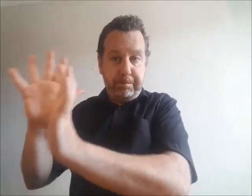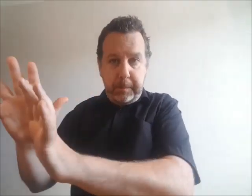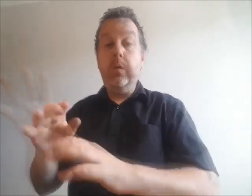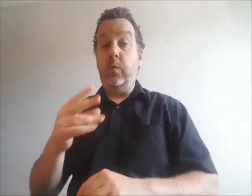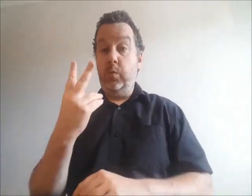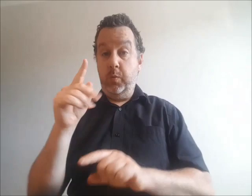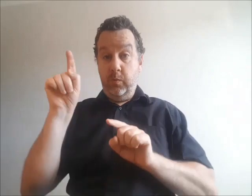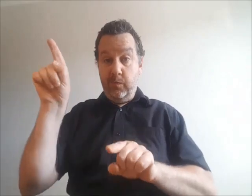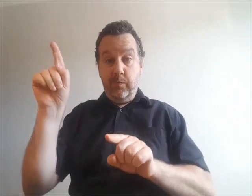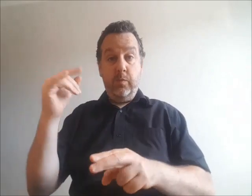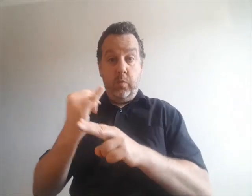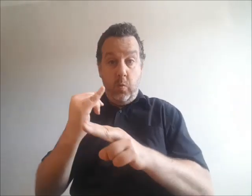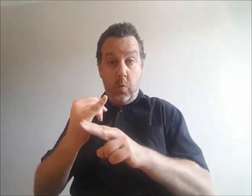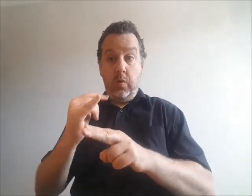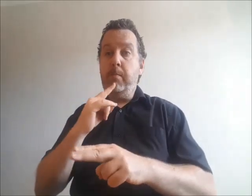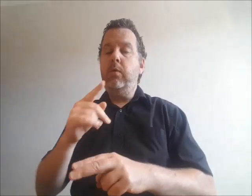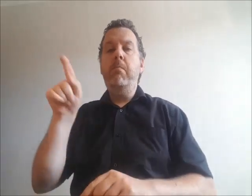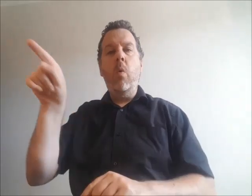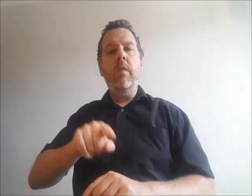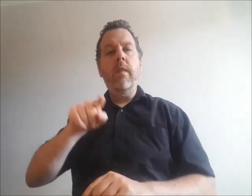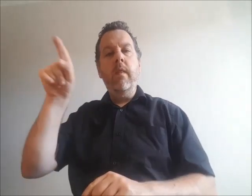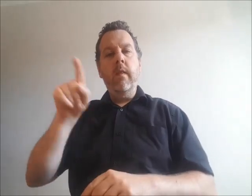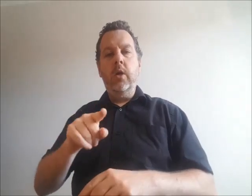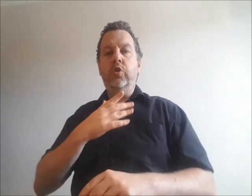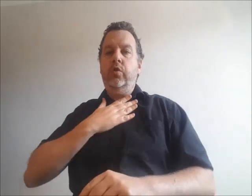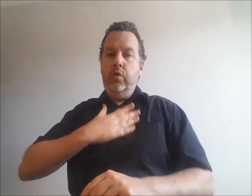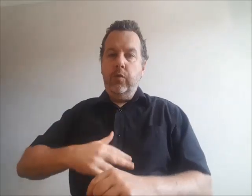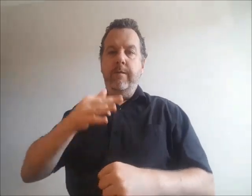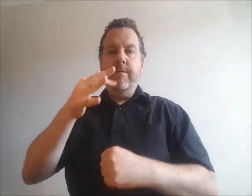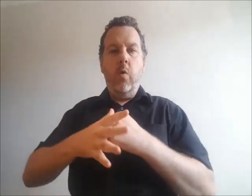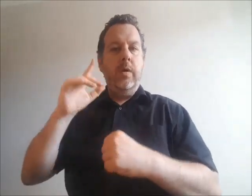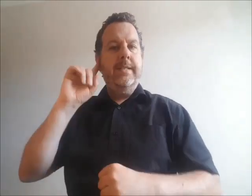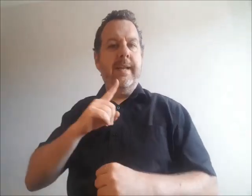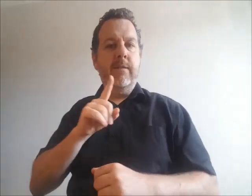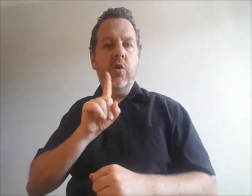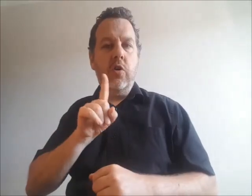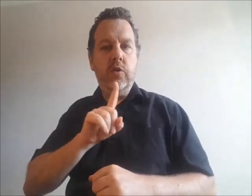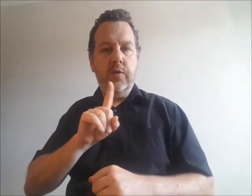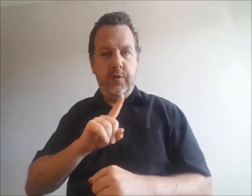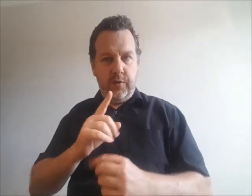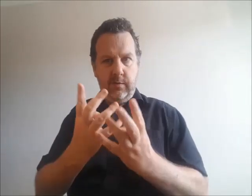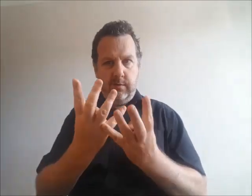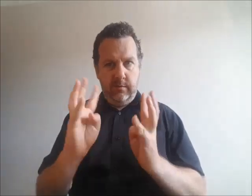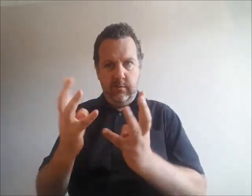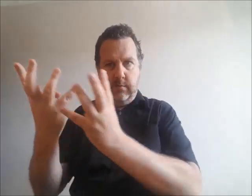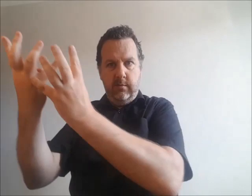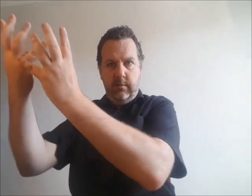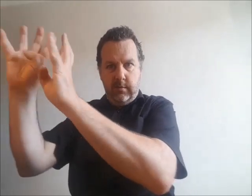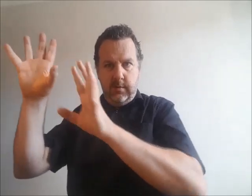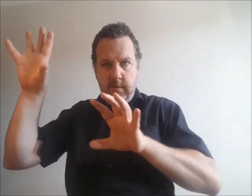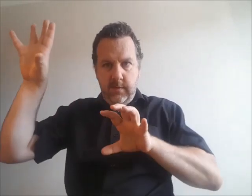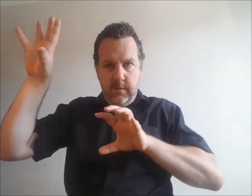anyway, so you had these two deaf schools ran by the Sisters of Mercy. Now those schools were only for deaf girls. There were schools for deaf